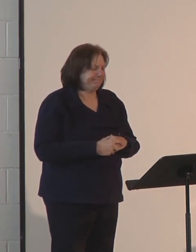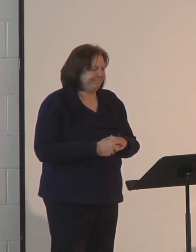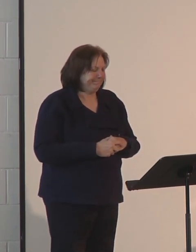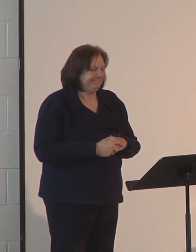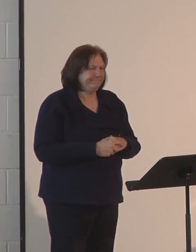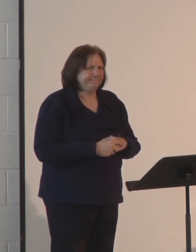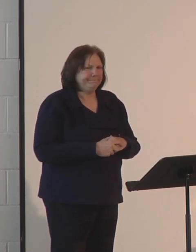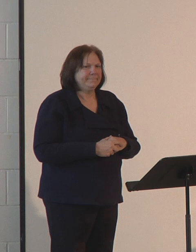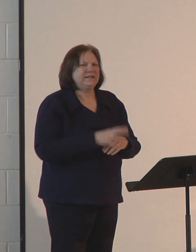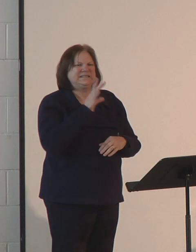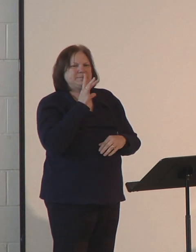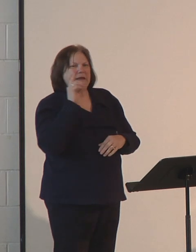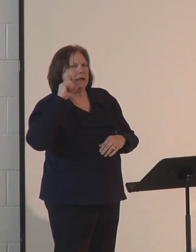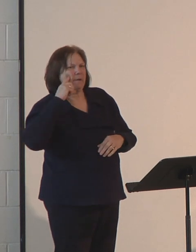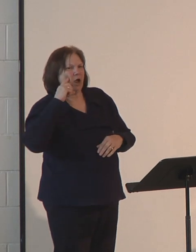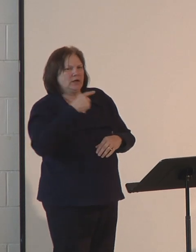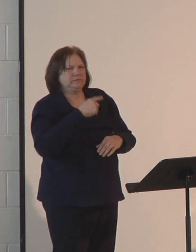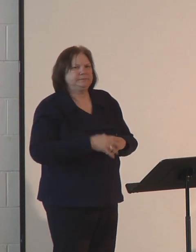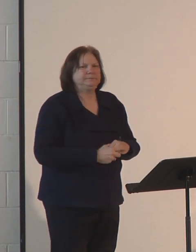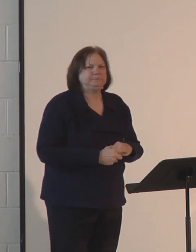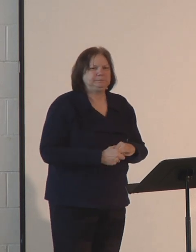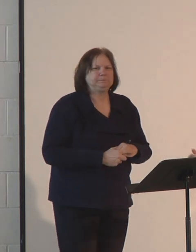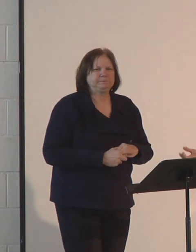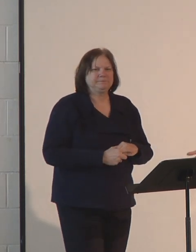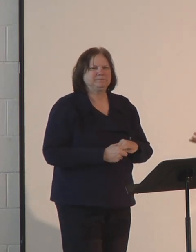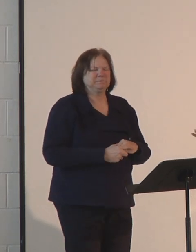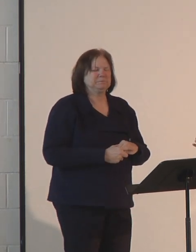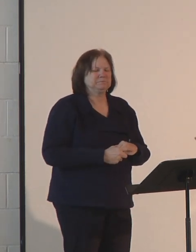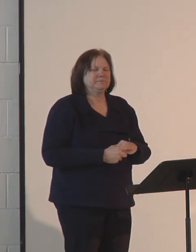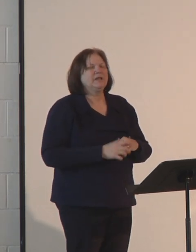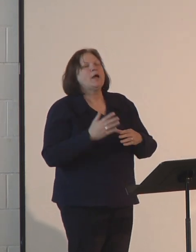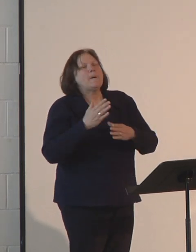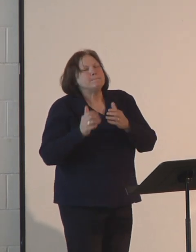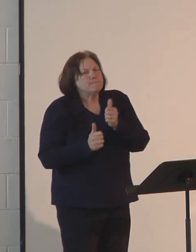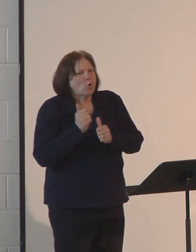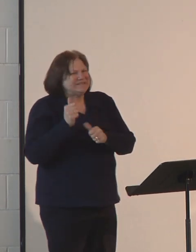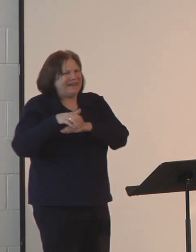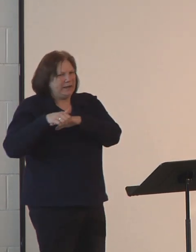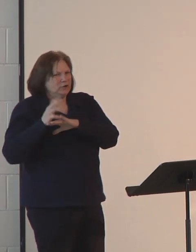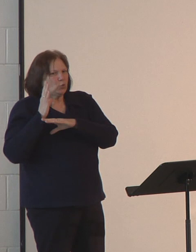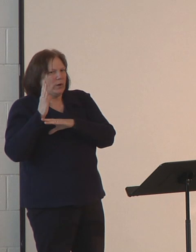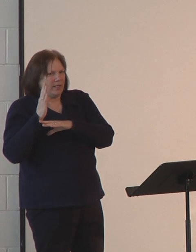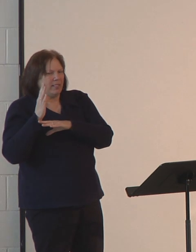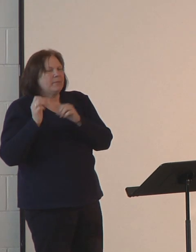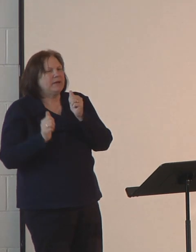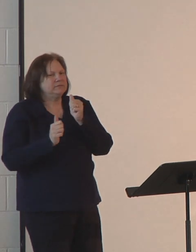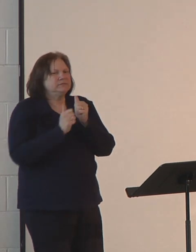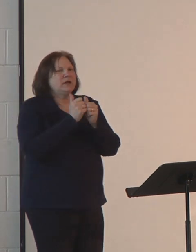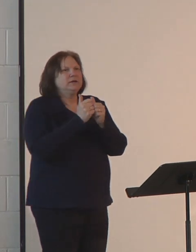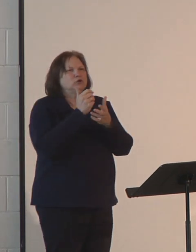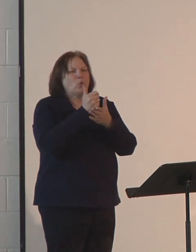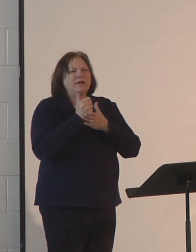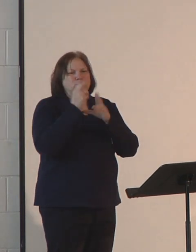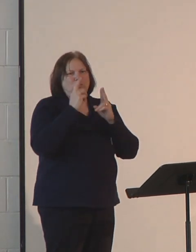tia chita len da pe ku ha mo i tu na khu ne pe lu a chai lu a te na je te ku hai lu mong